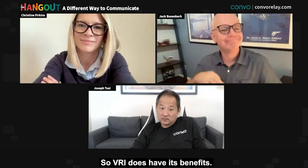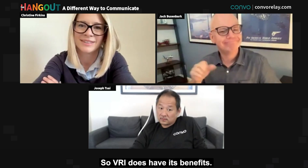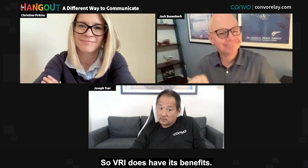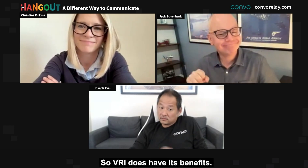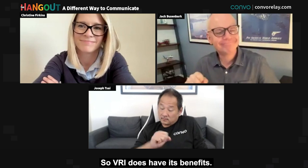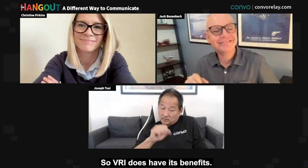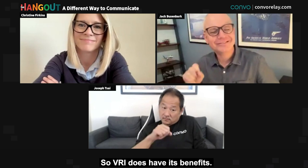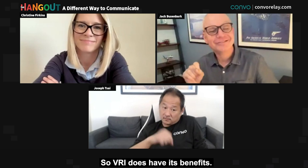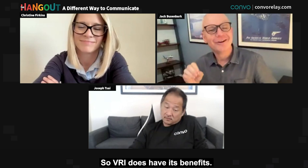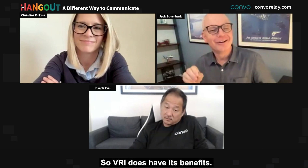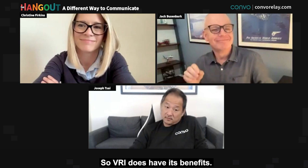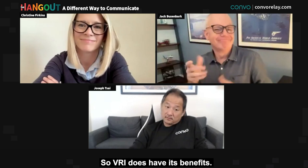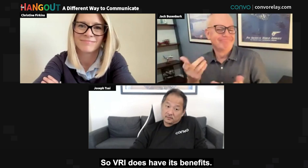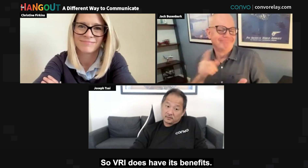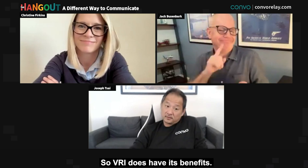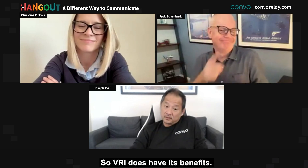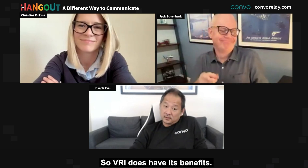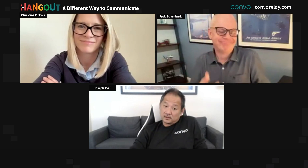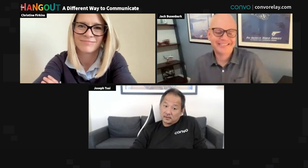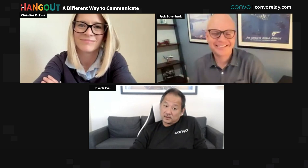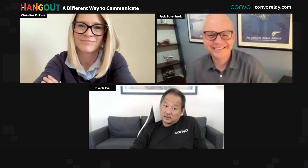So VRI does have its benefits.